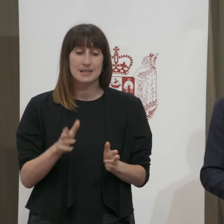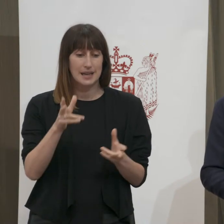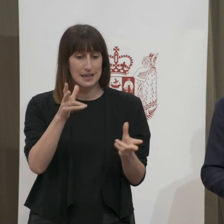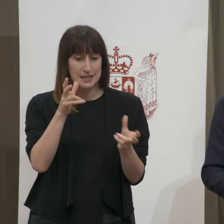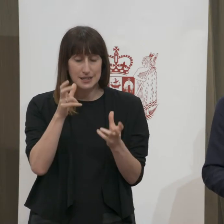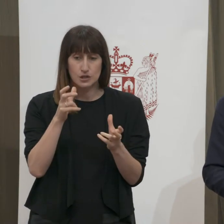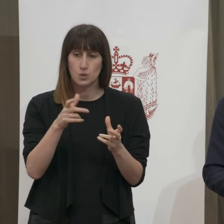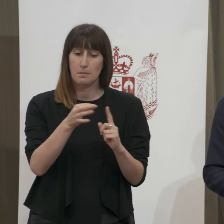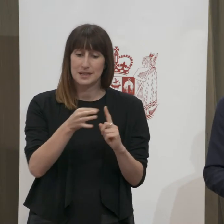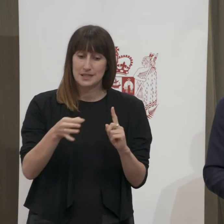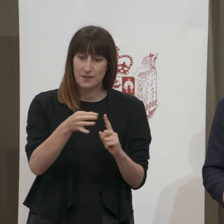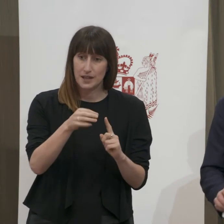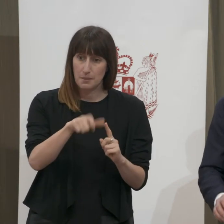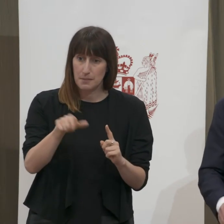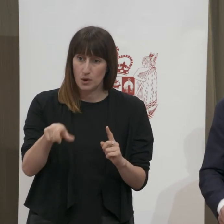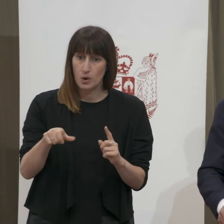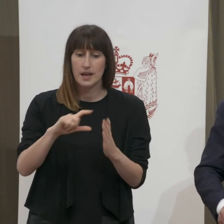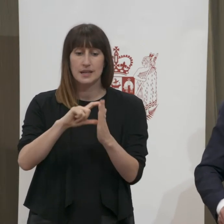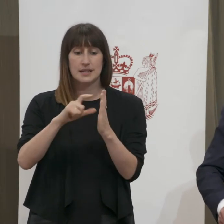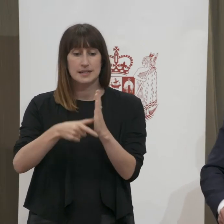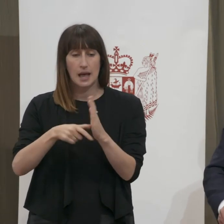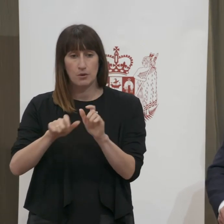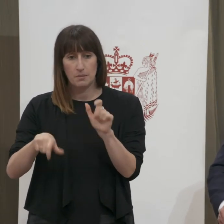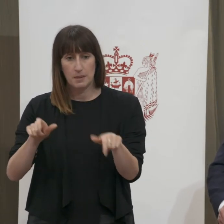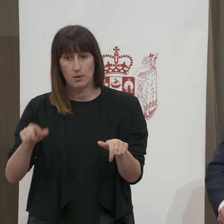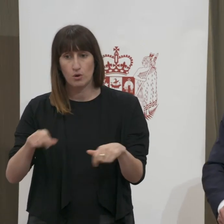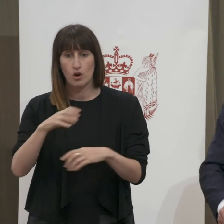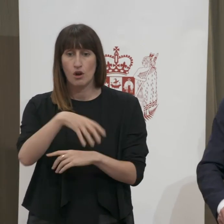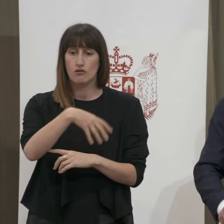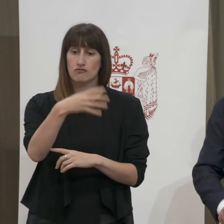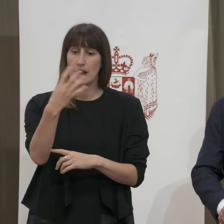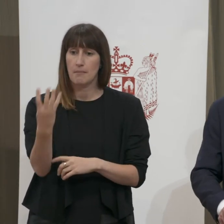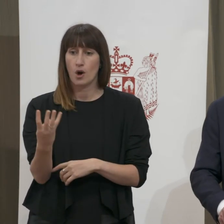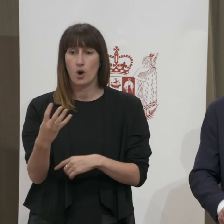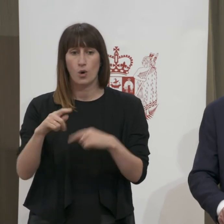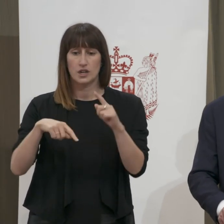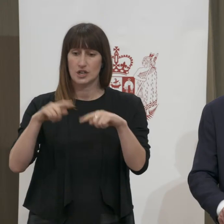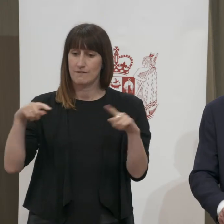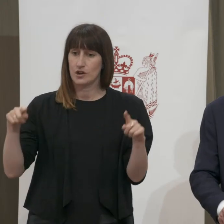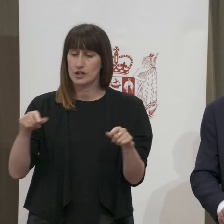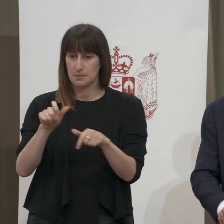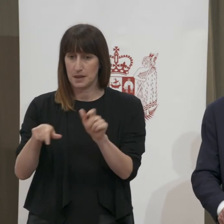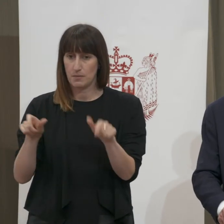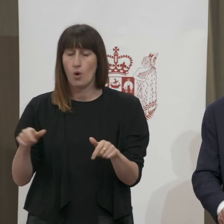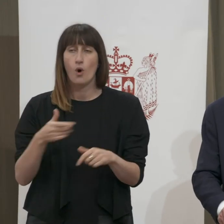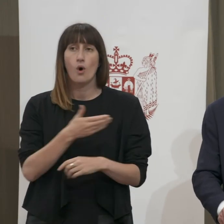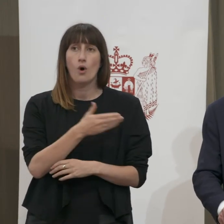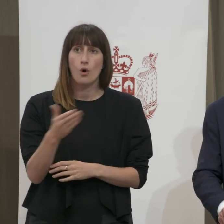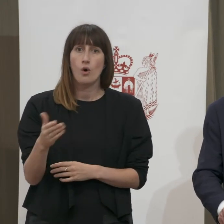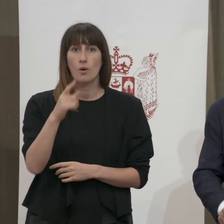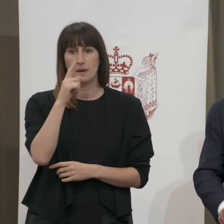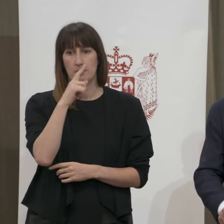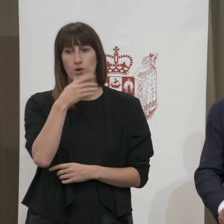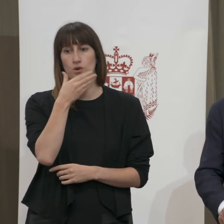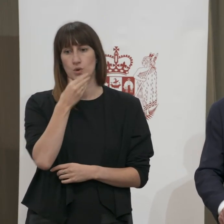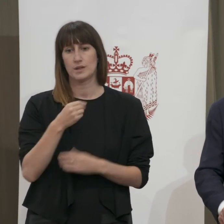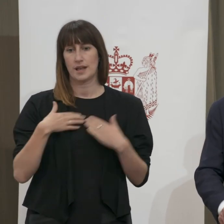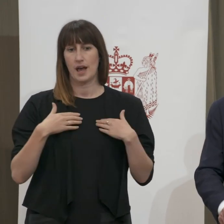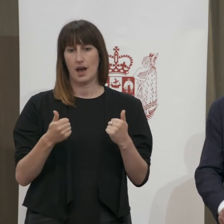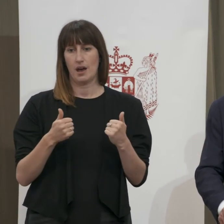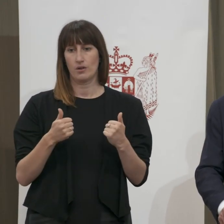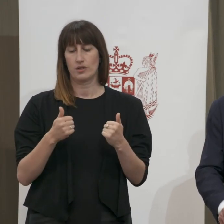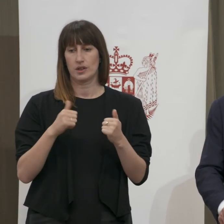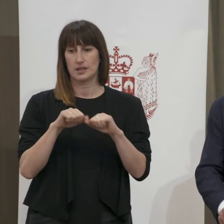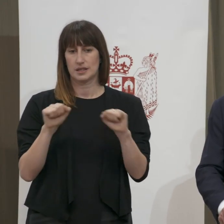people, disabled people, rainbow and diverse people, and all users of the health system, and design and